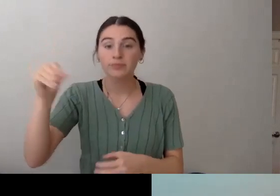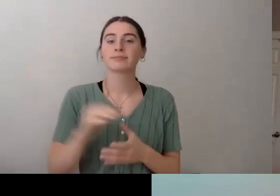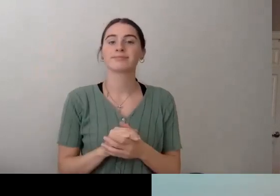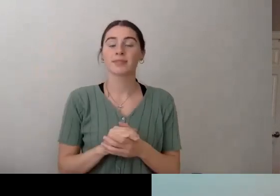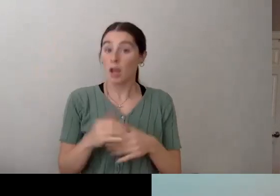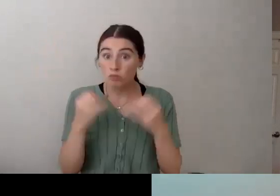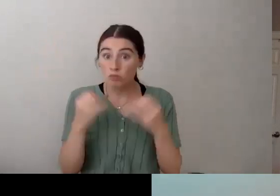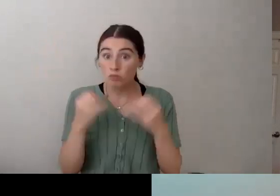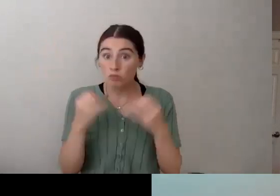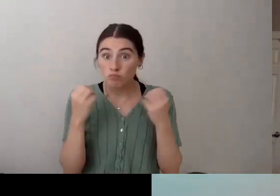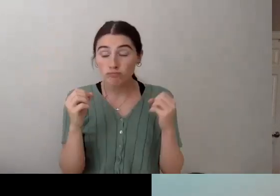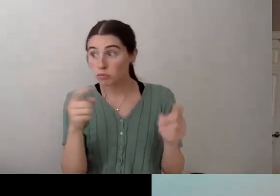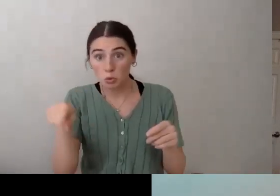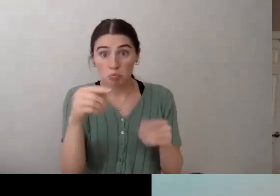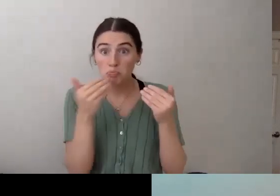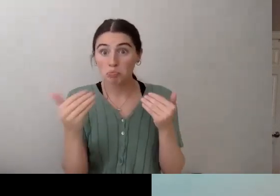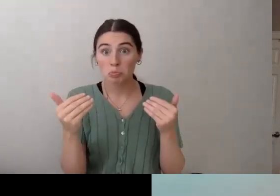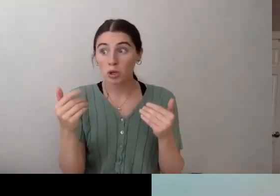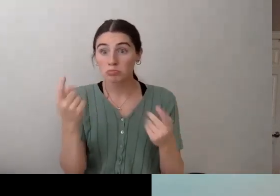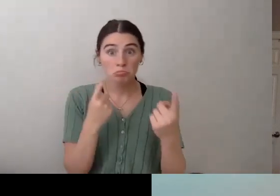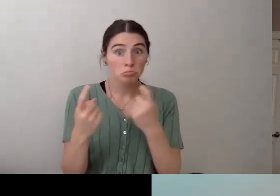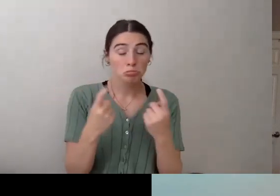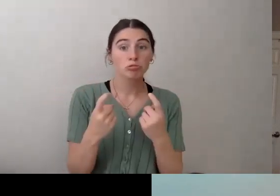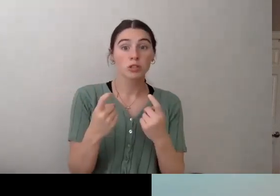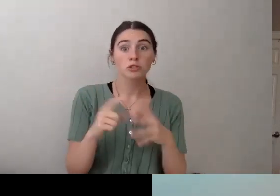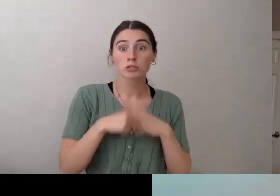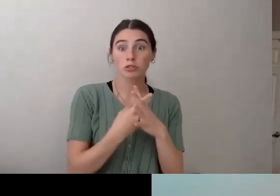Do you guys need a minute to write anything down?